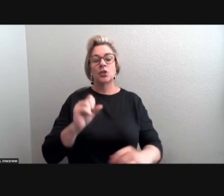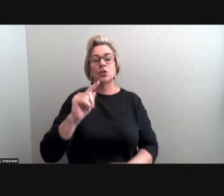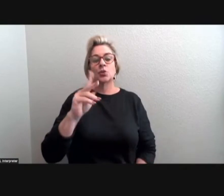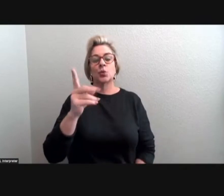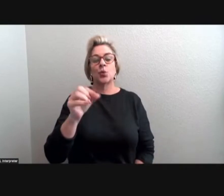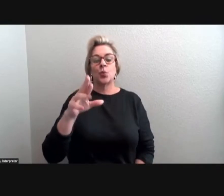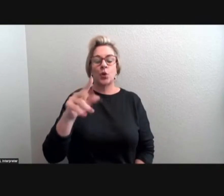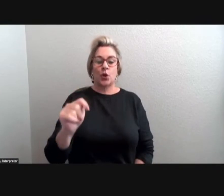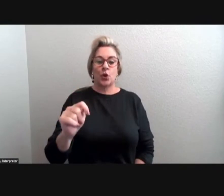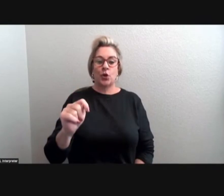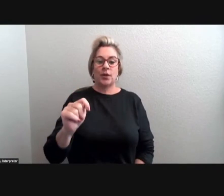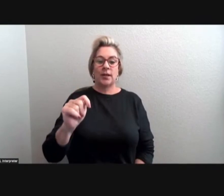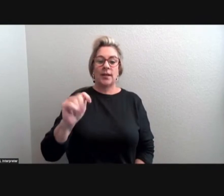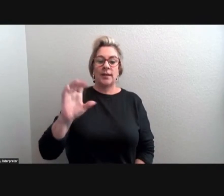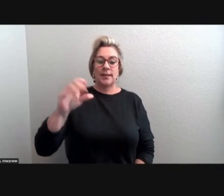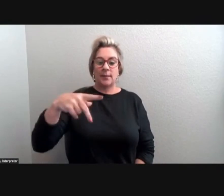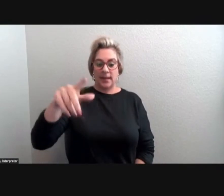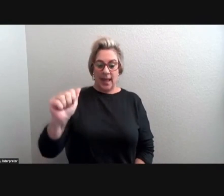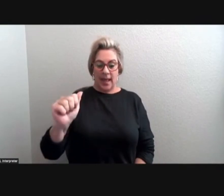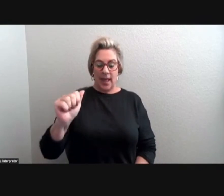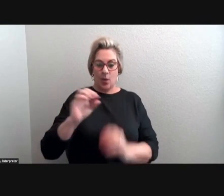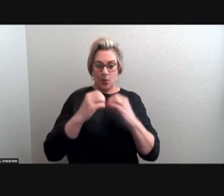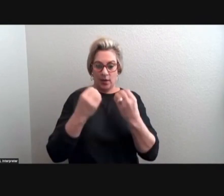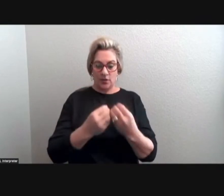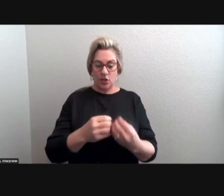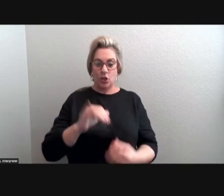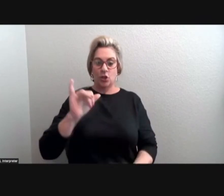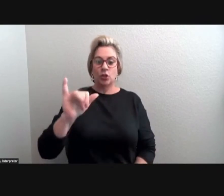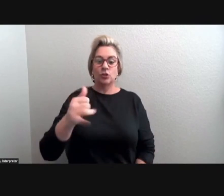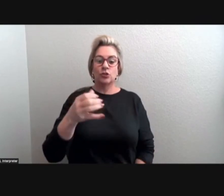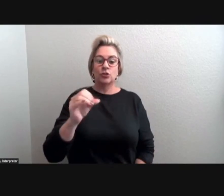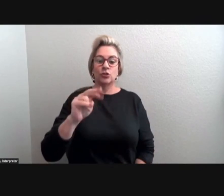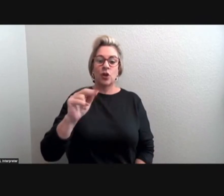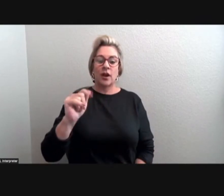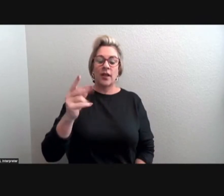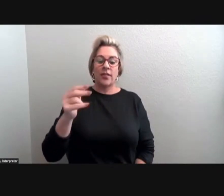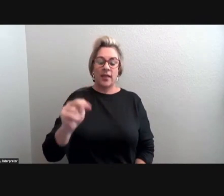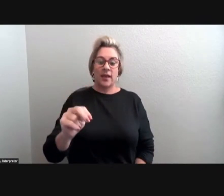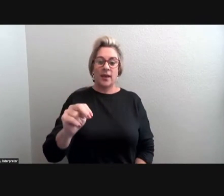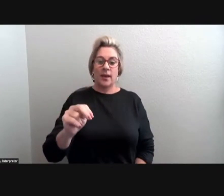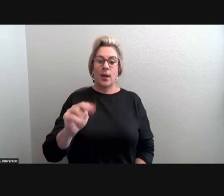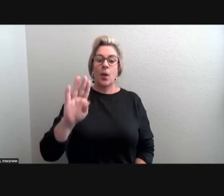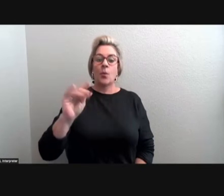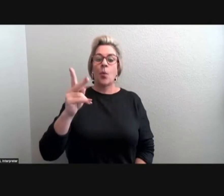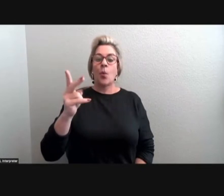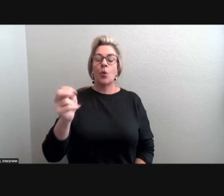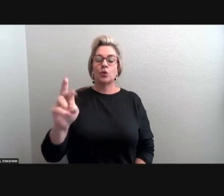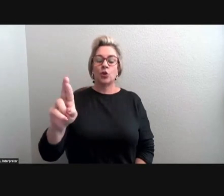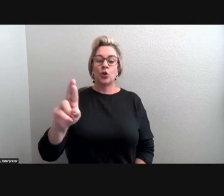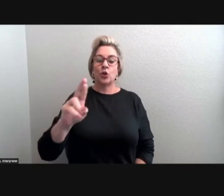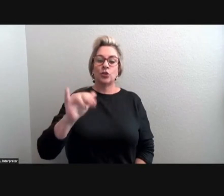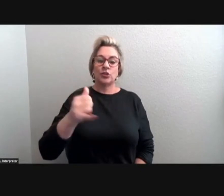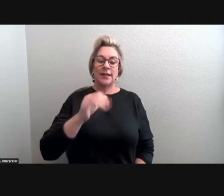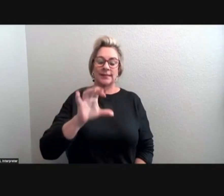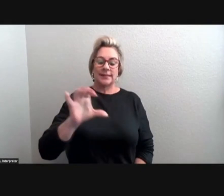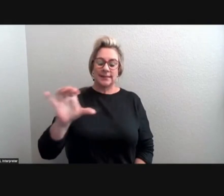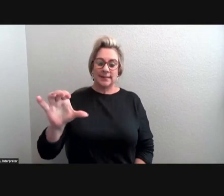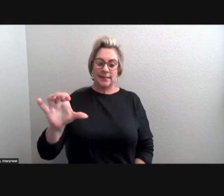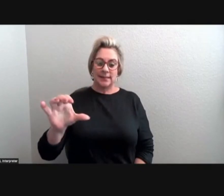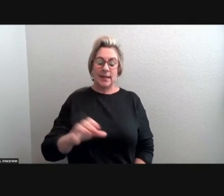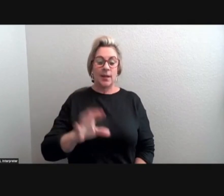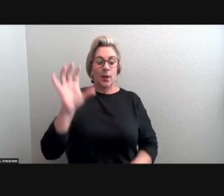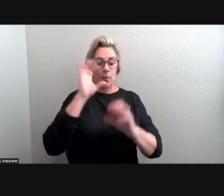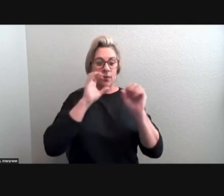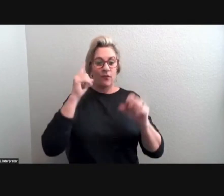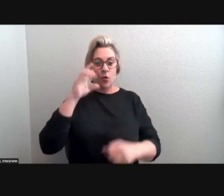of Kingsbury CPAs, Jonathan Lev, executive director of the Boulder JCC, Richard Lopez, board president